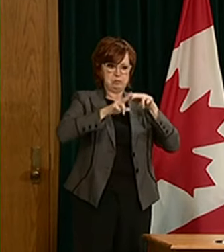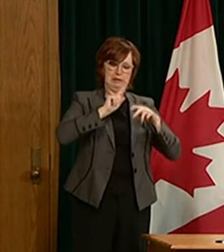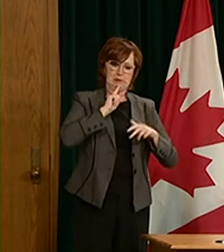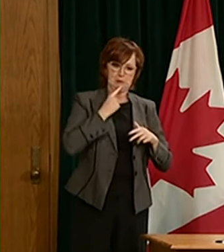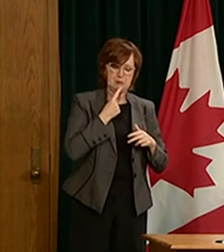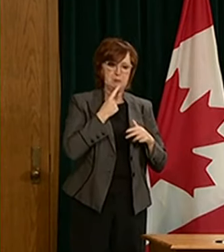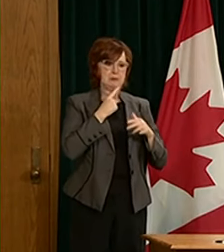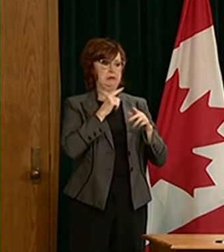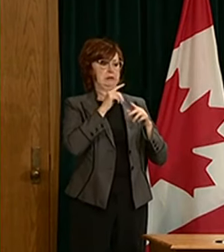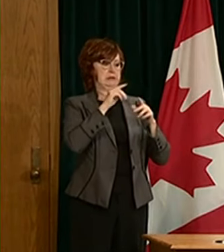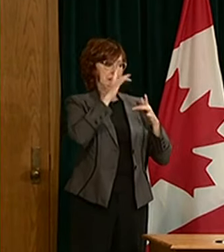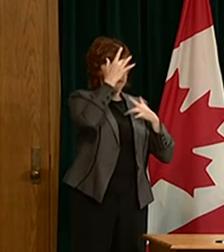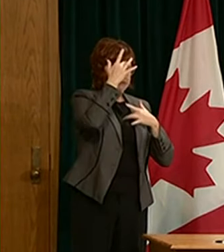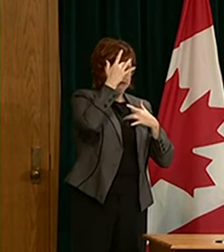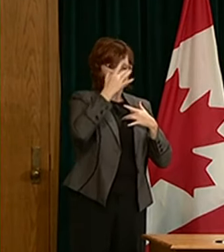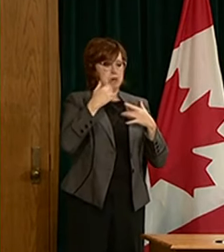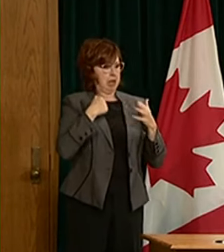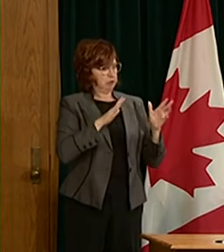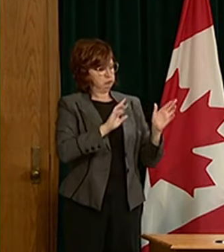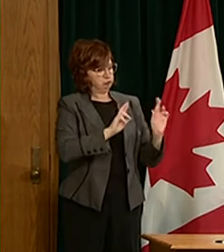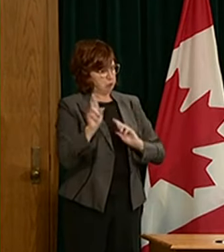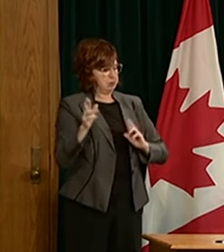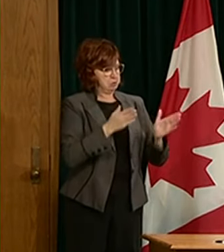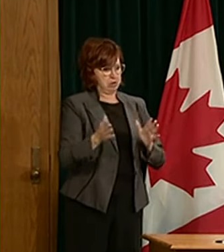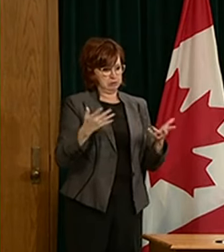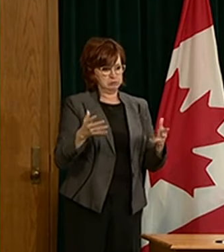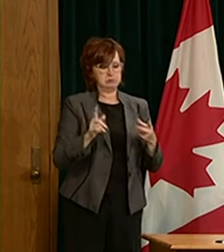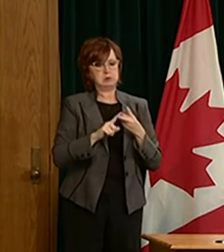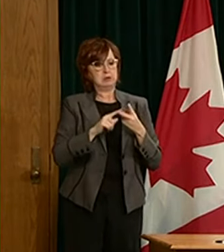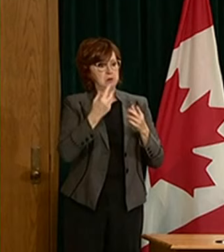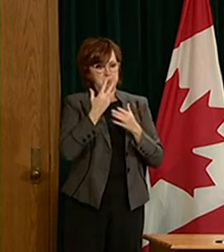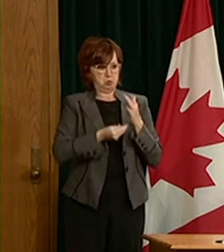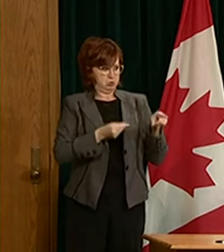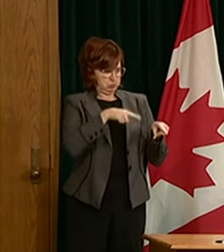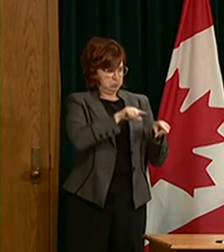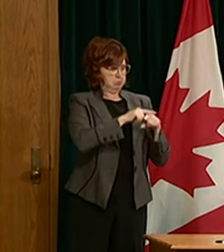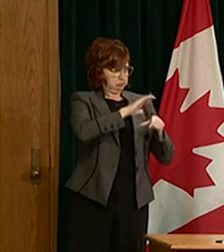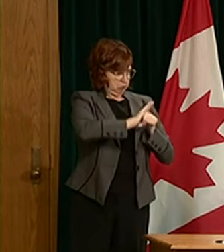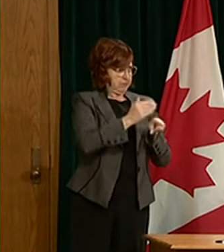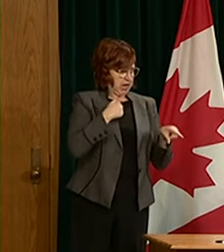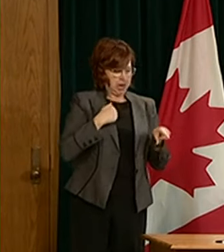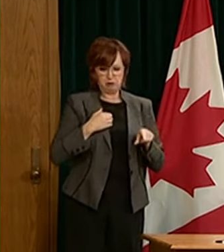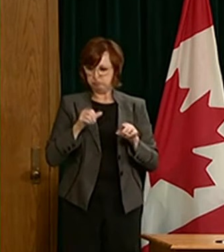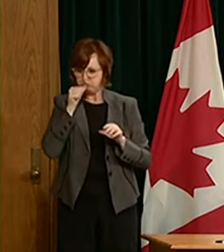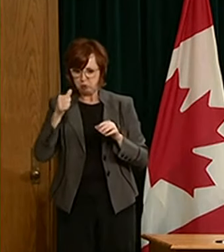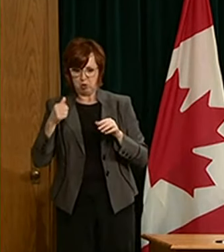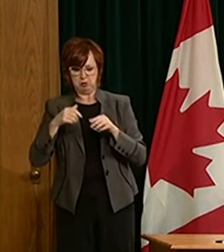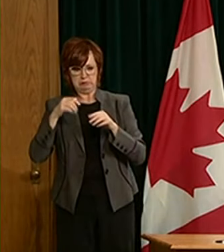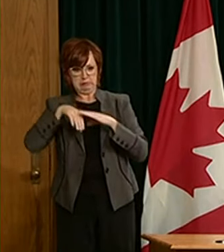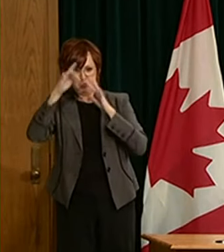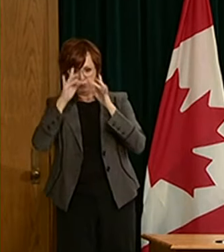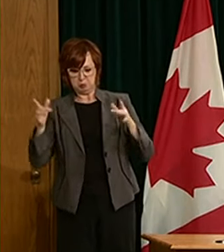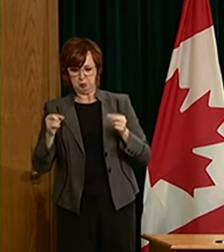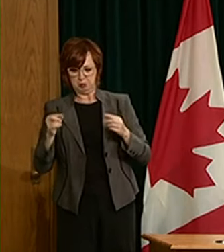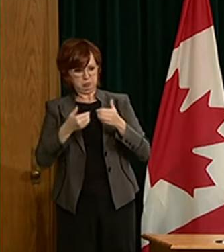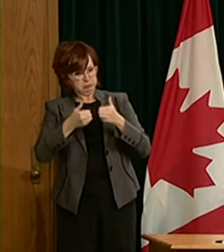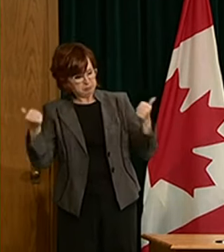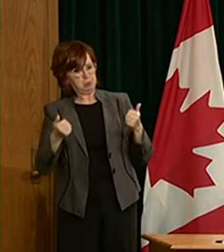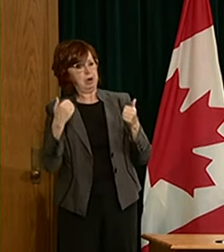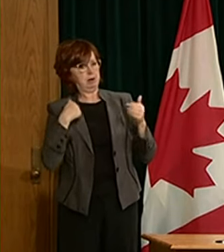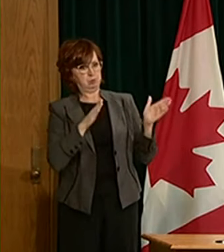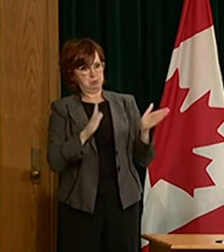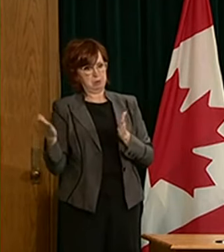and non-COVID patients. We know that when we share this data, there will be inevitable questions and concerns about the capacity